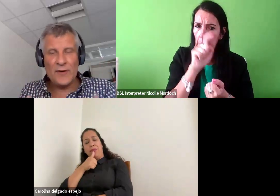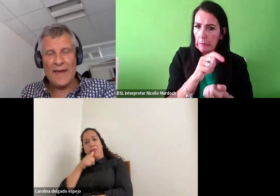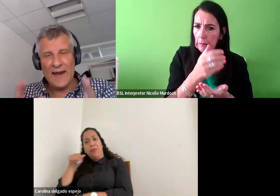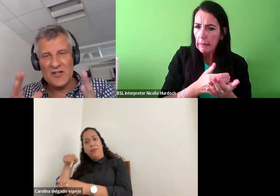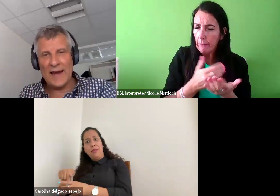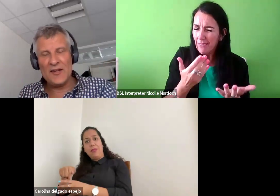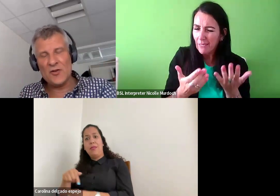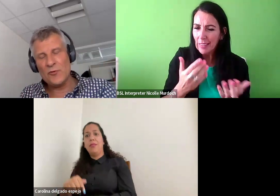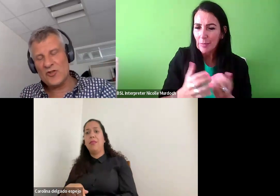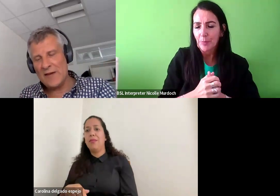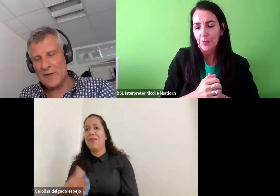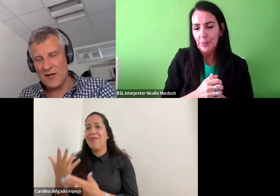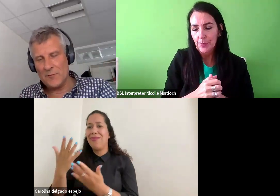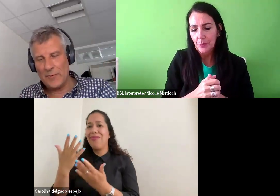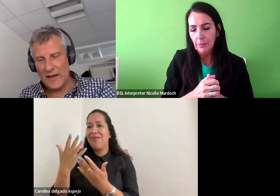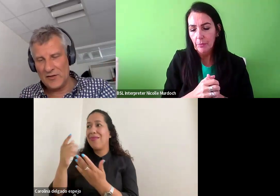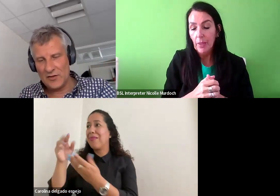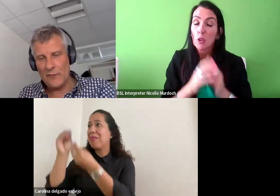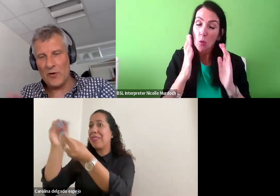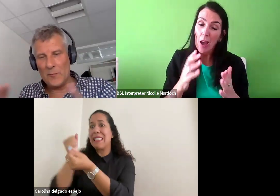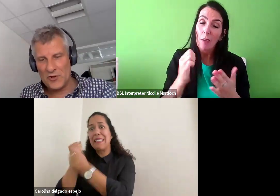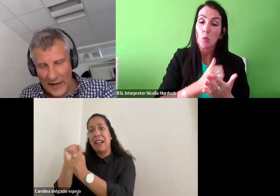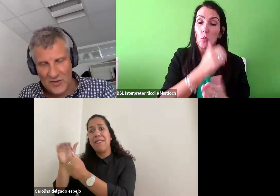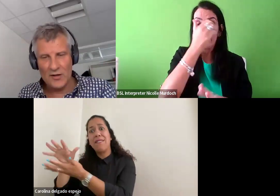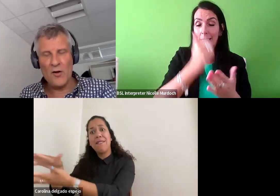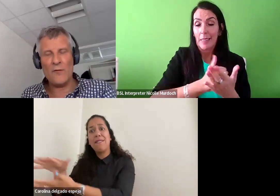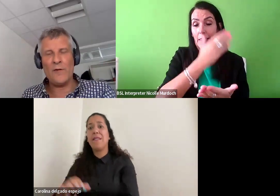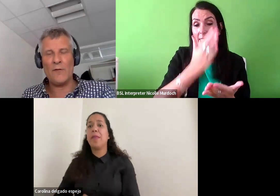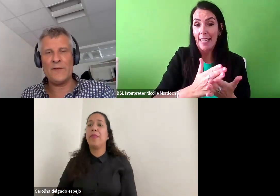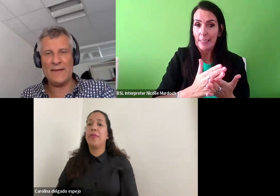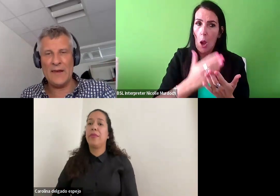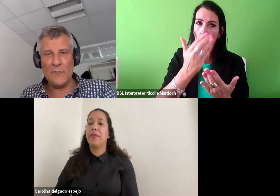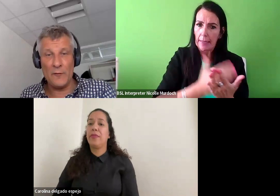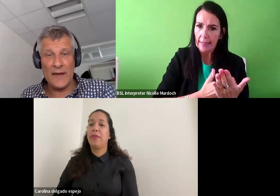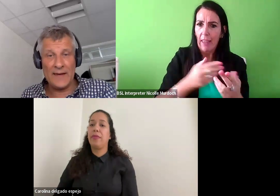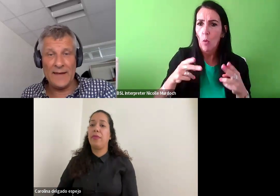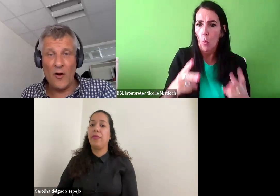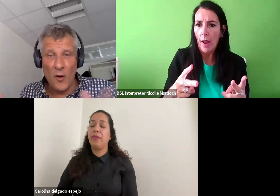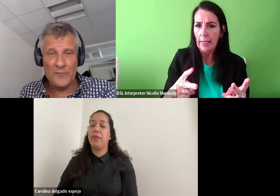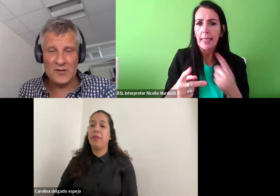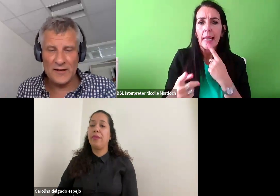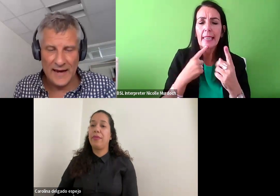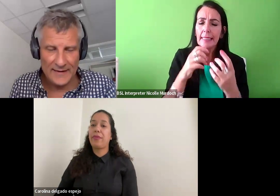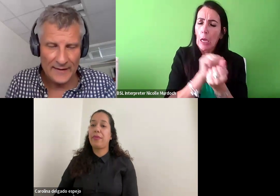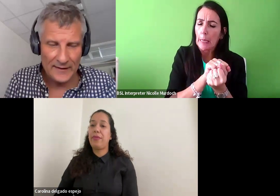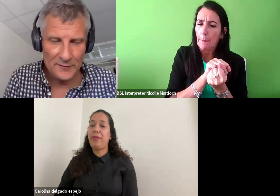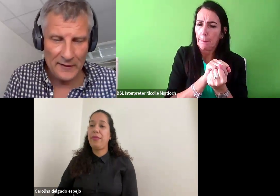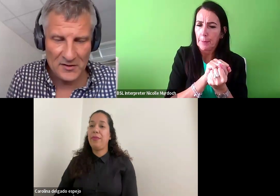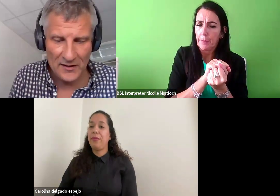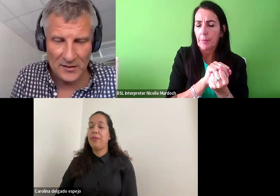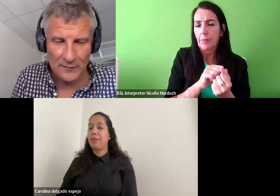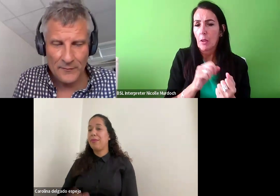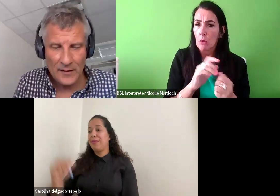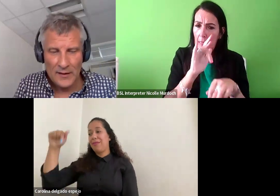The issue then exactly is to put safeguards in place for the protection of that data, obviously data that